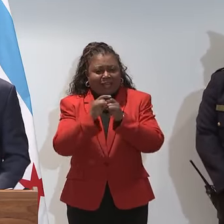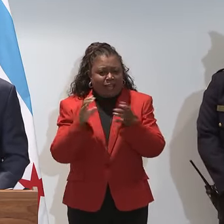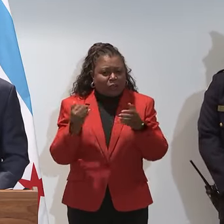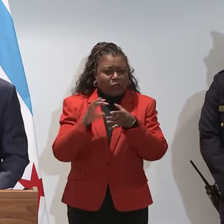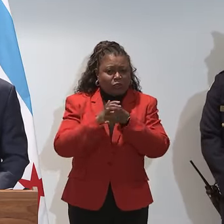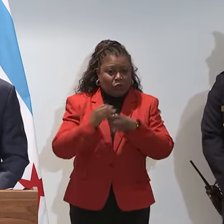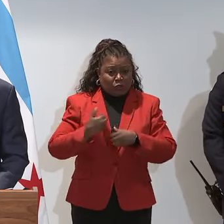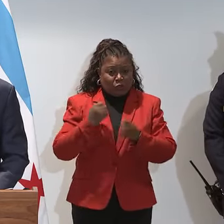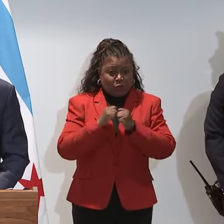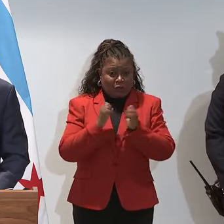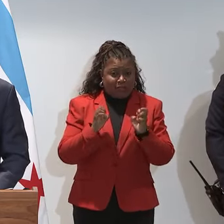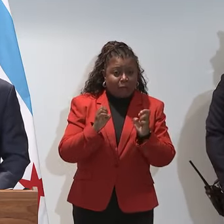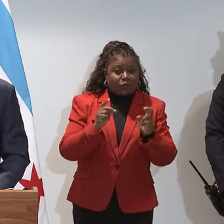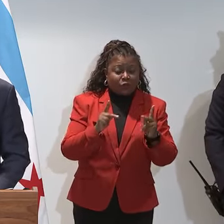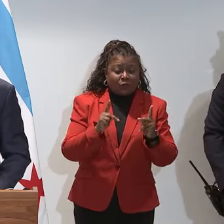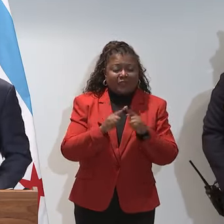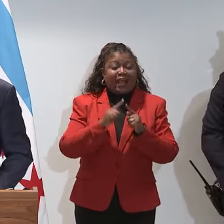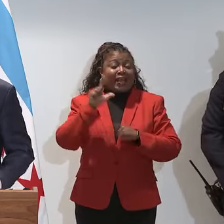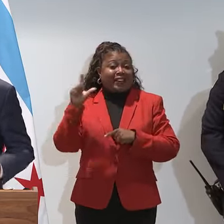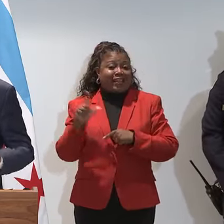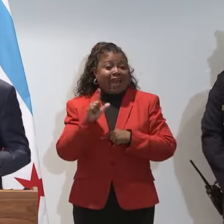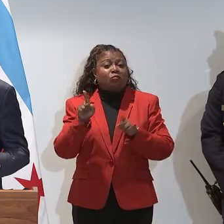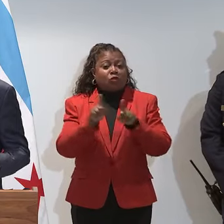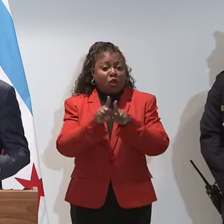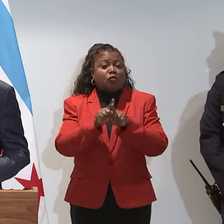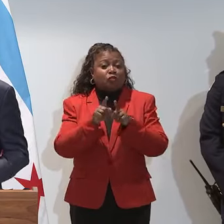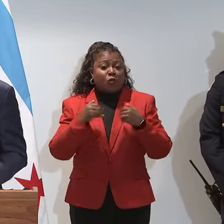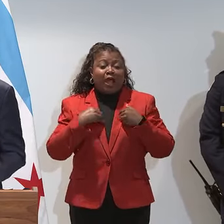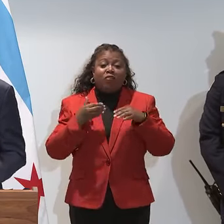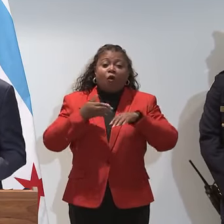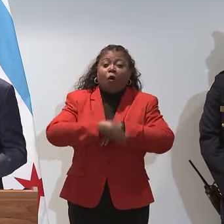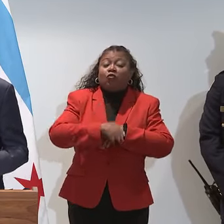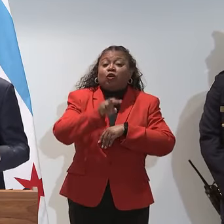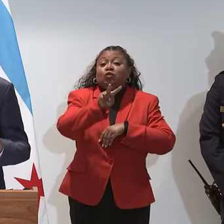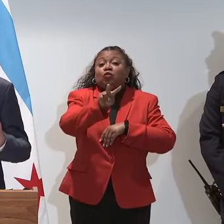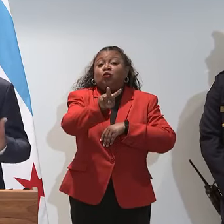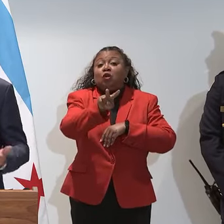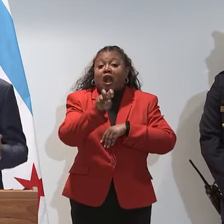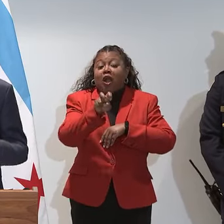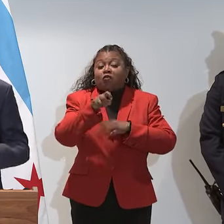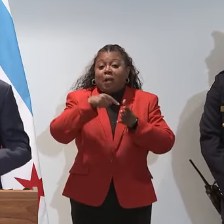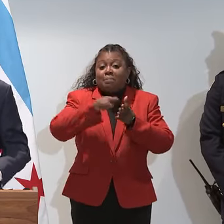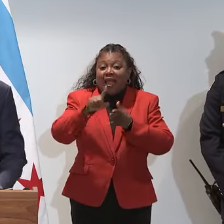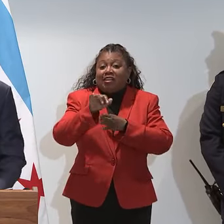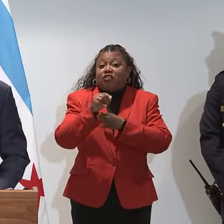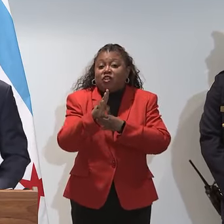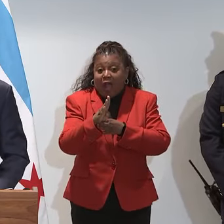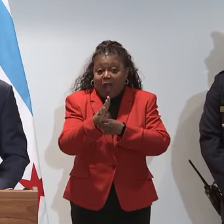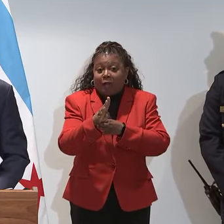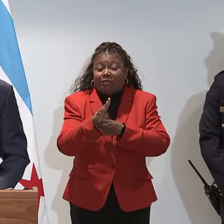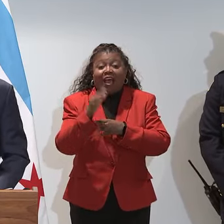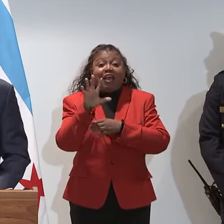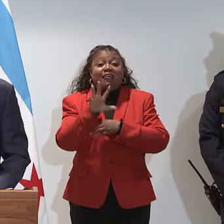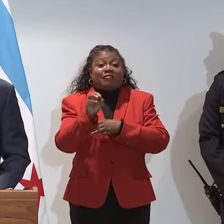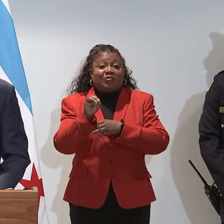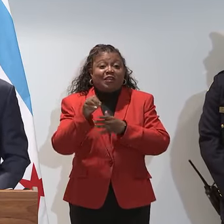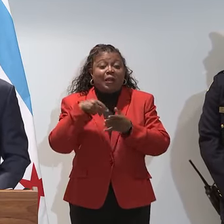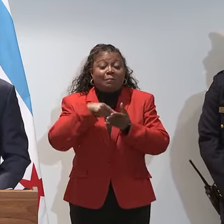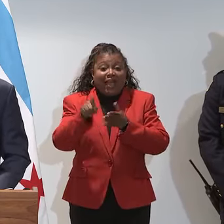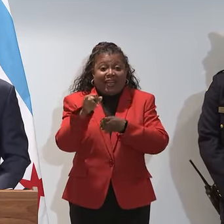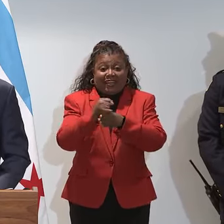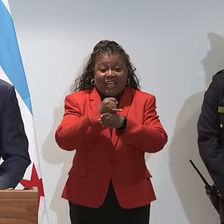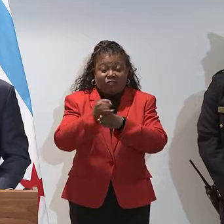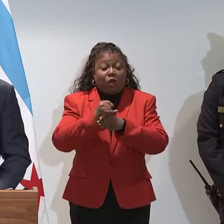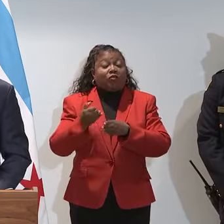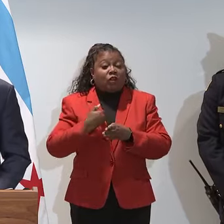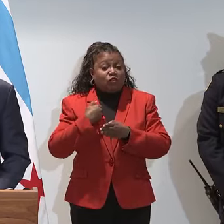with opportunities. And at the library, we'll also have over 200 paid jobs, 50 paid interns,